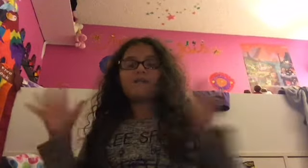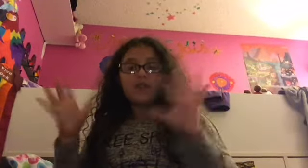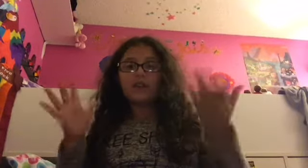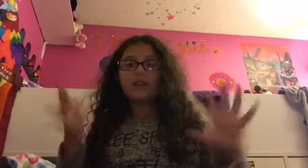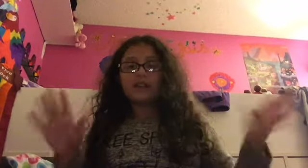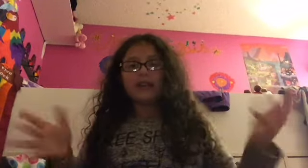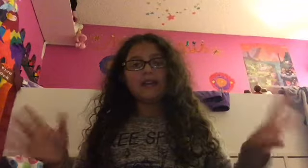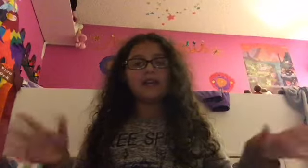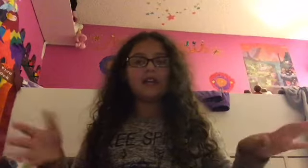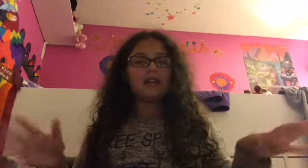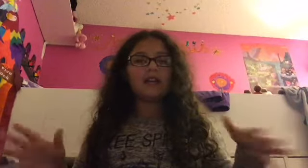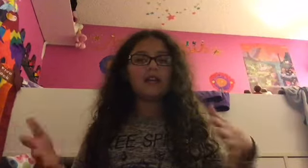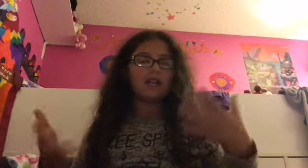cover thingy.